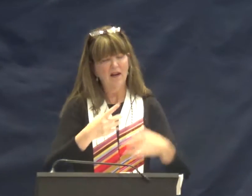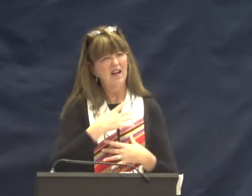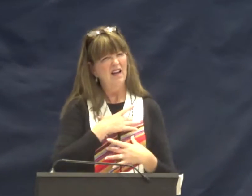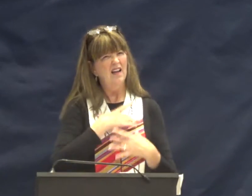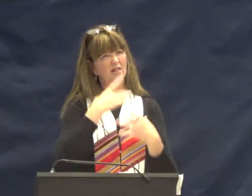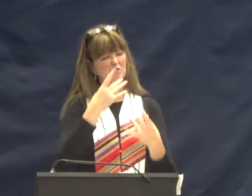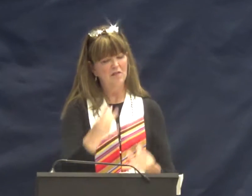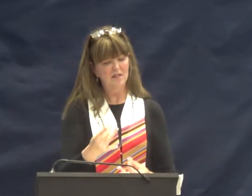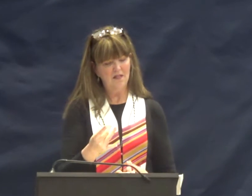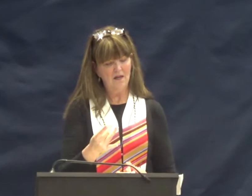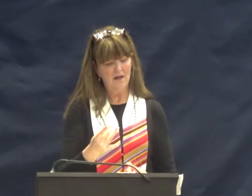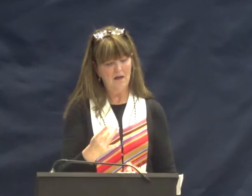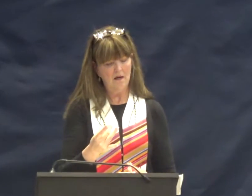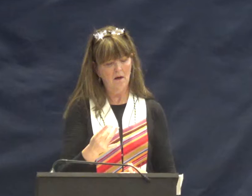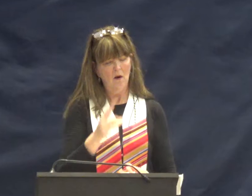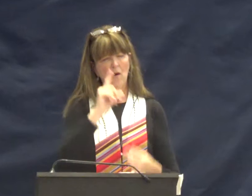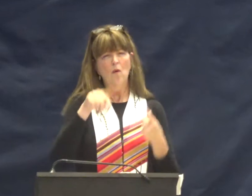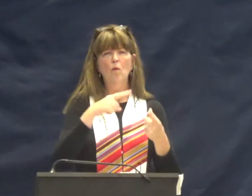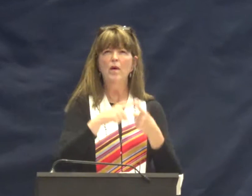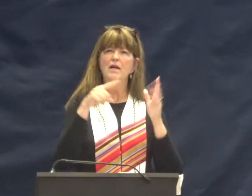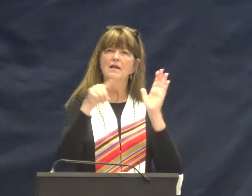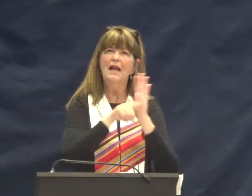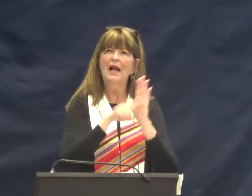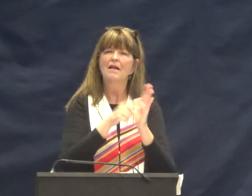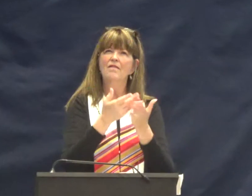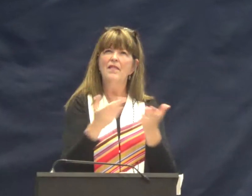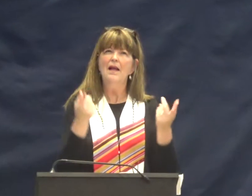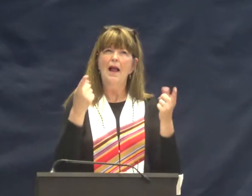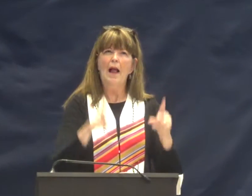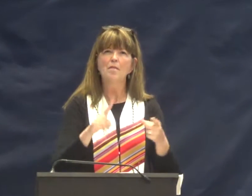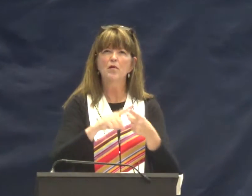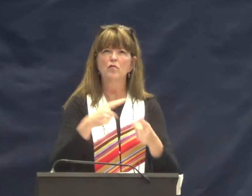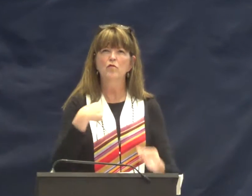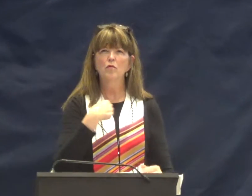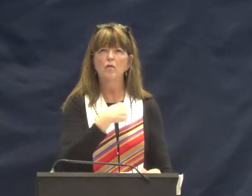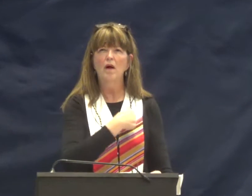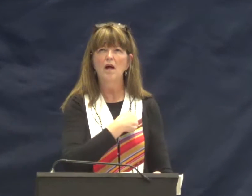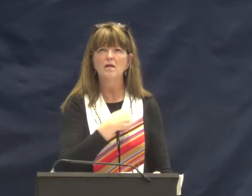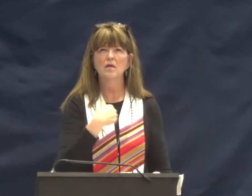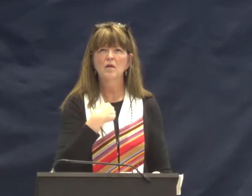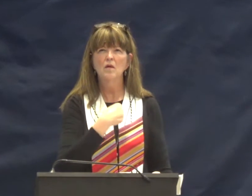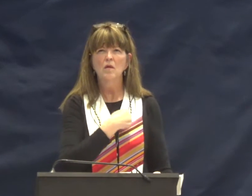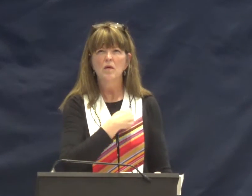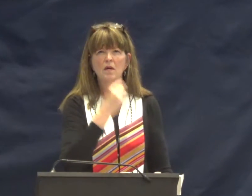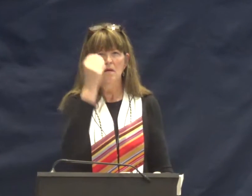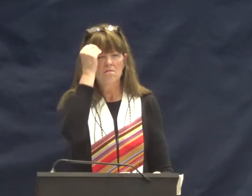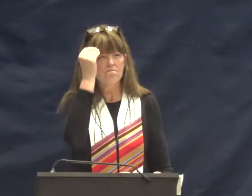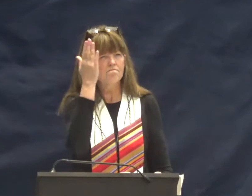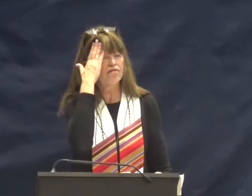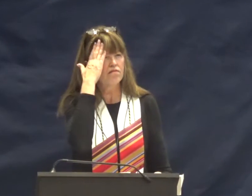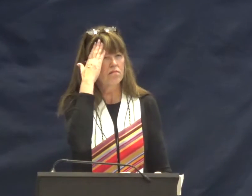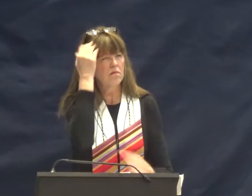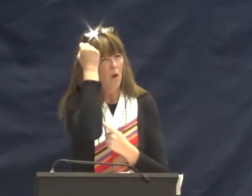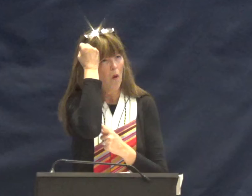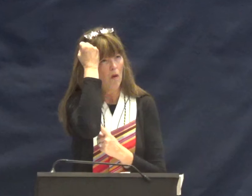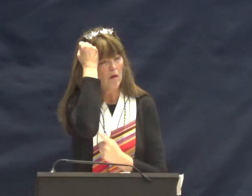that morphed into a discussion about how interesting it is when negative things happen to us, that